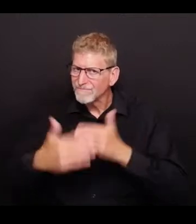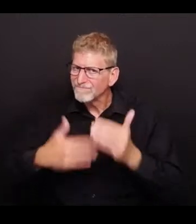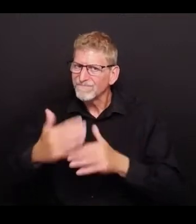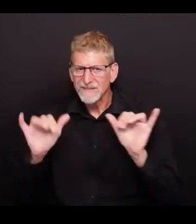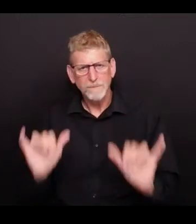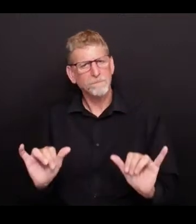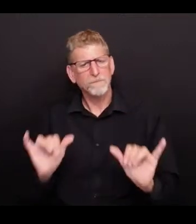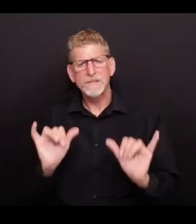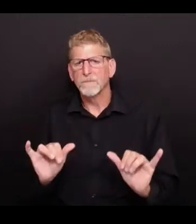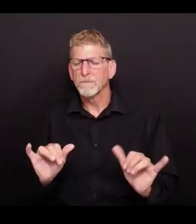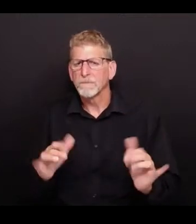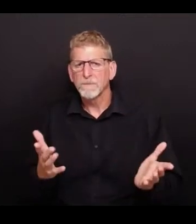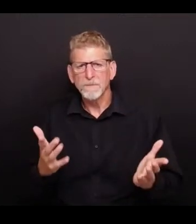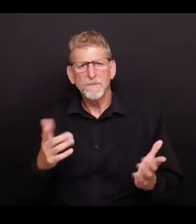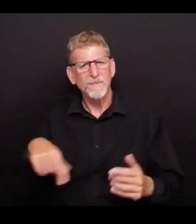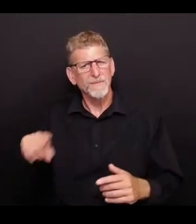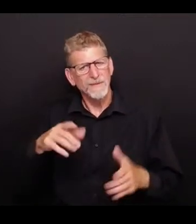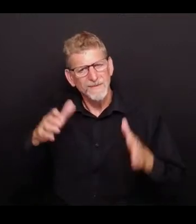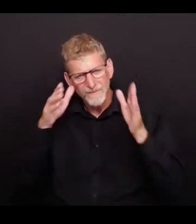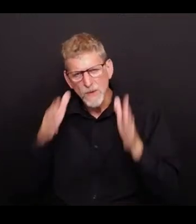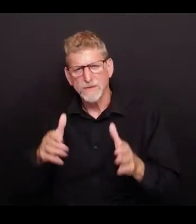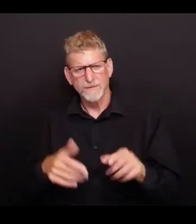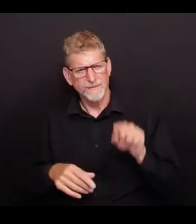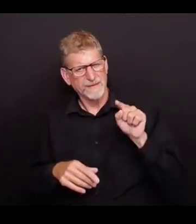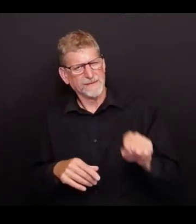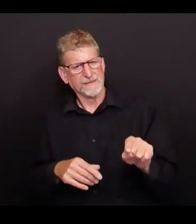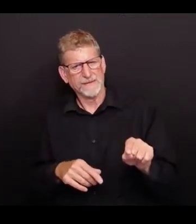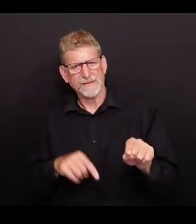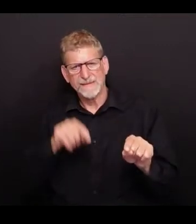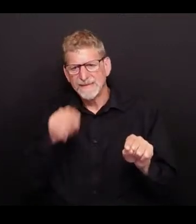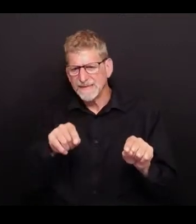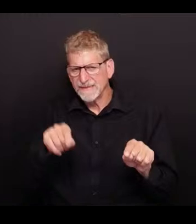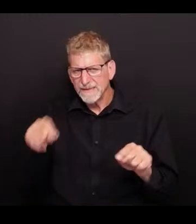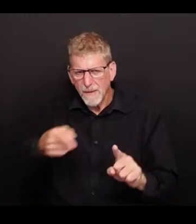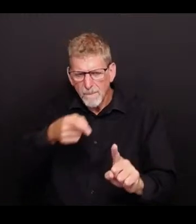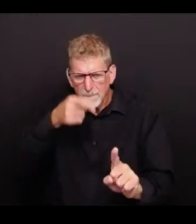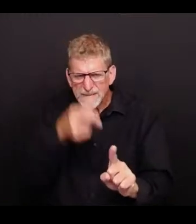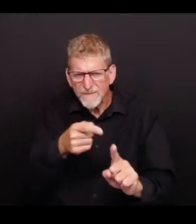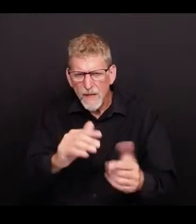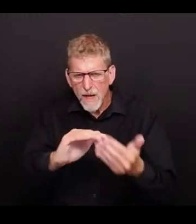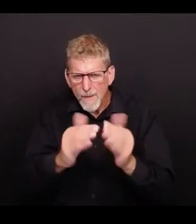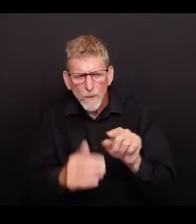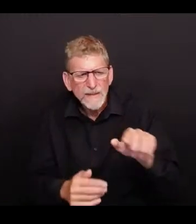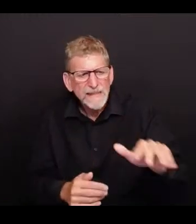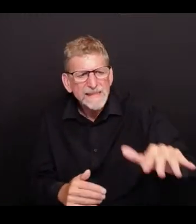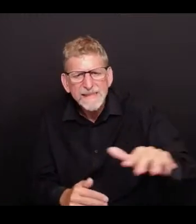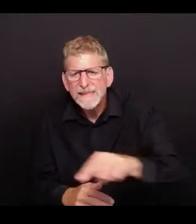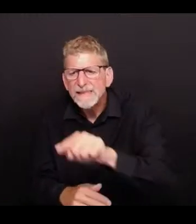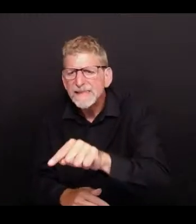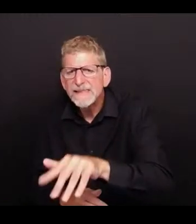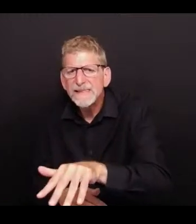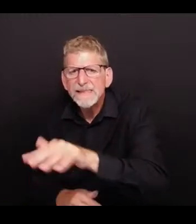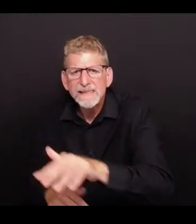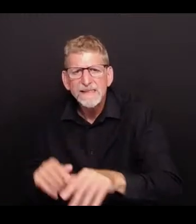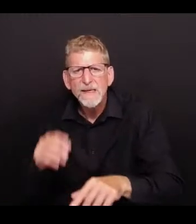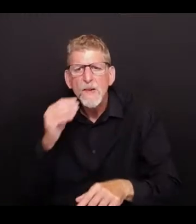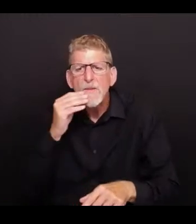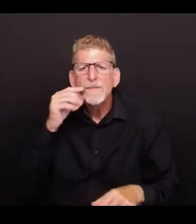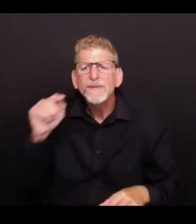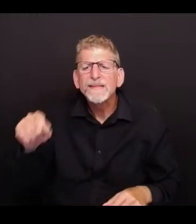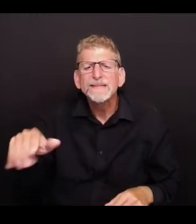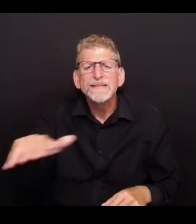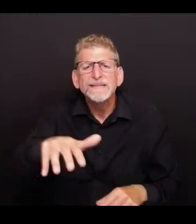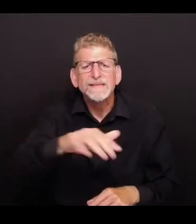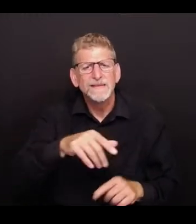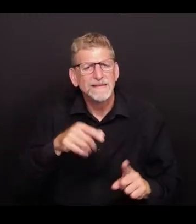focus is much more targeted, and we're looking at smaller events, bringing things closer to home. And that's